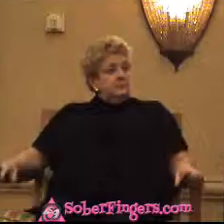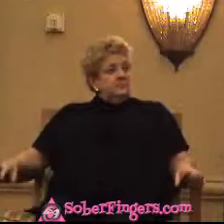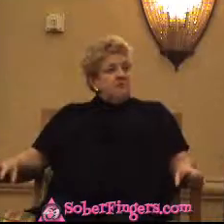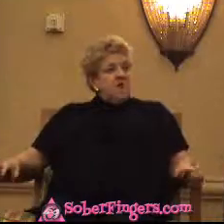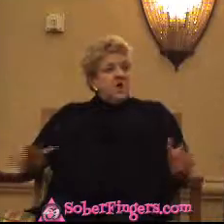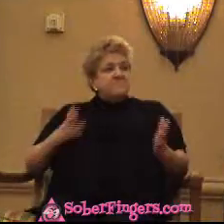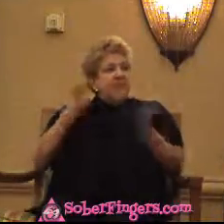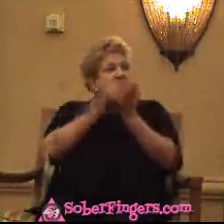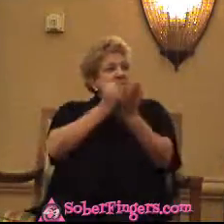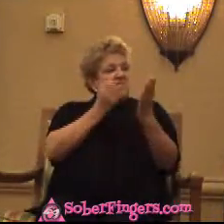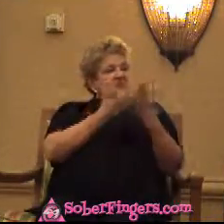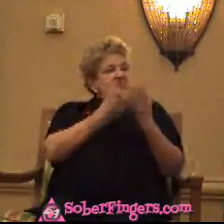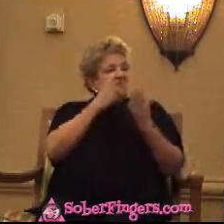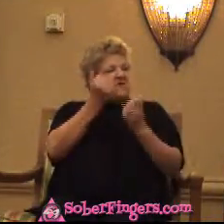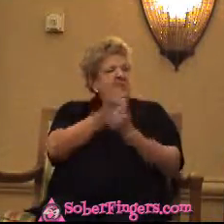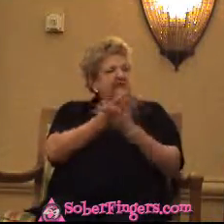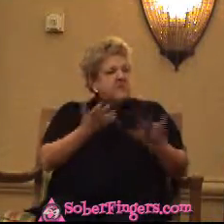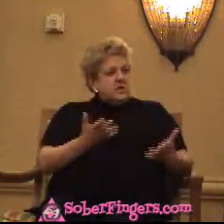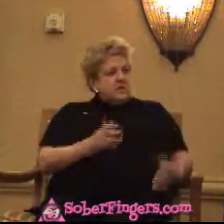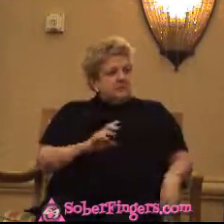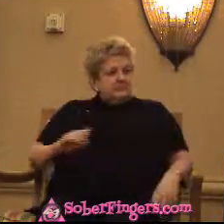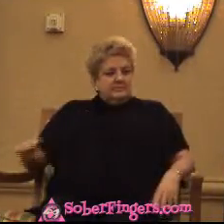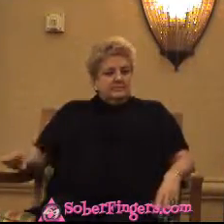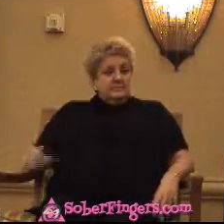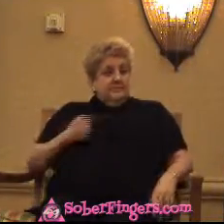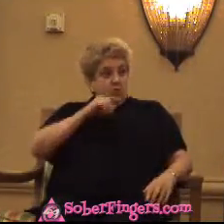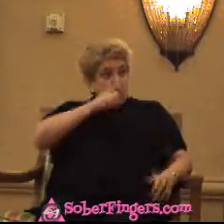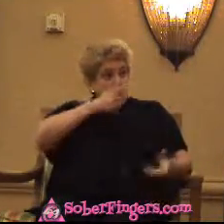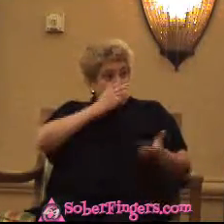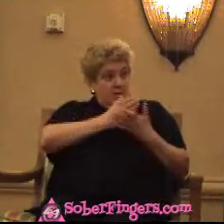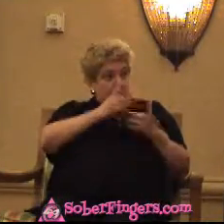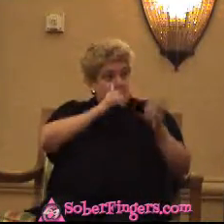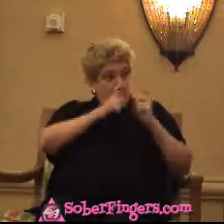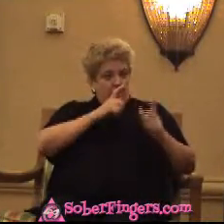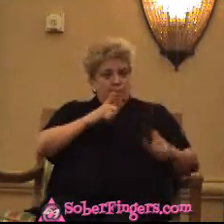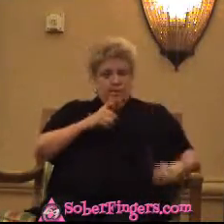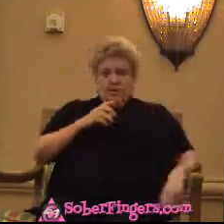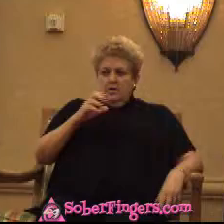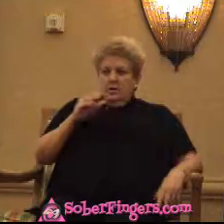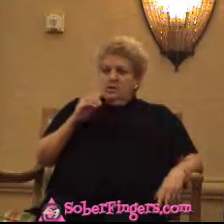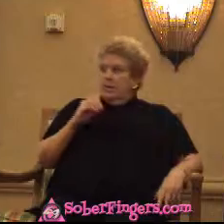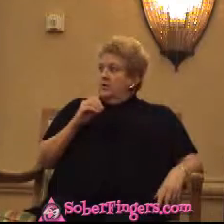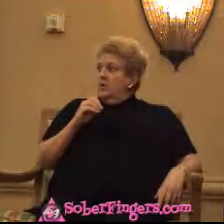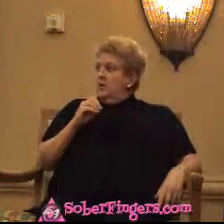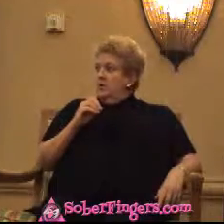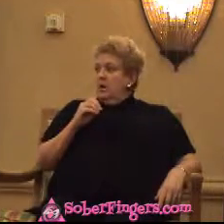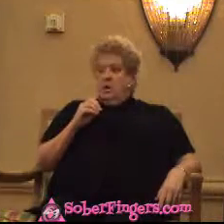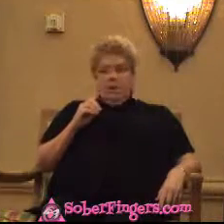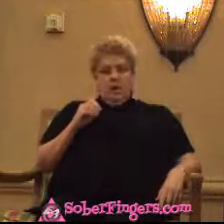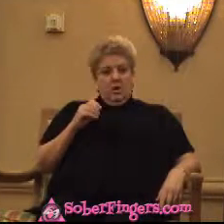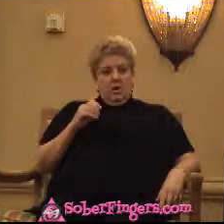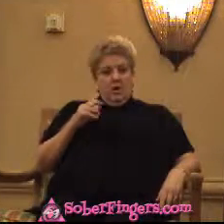had, everything you ever thought I have if you don't stop drinking. I've called Al-Anon and do something about my life. Either you do something about yours or it's